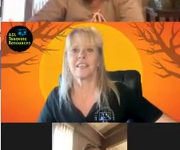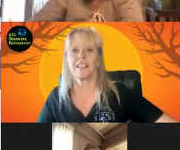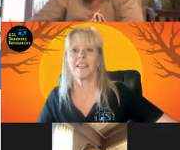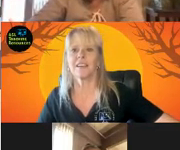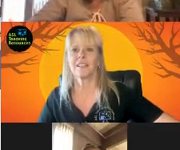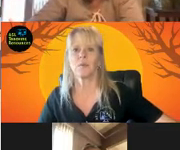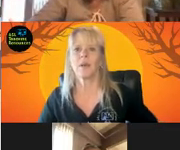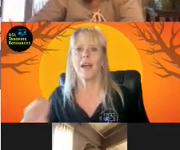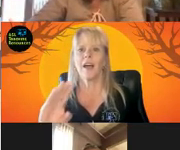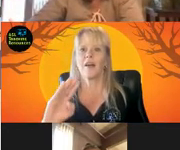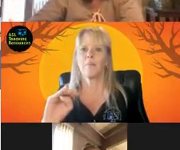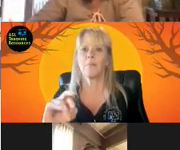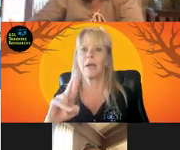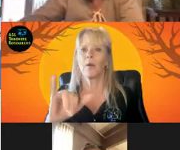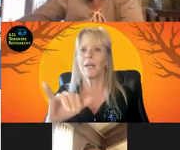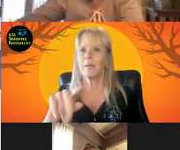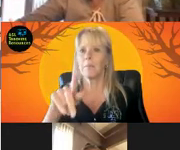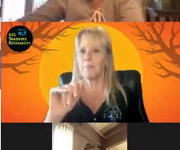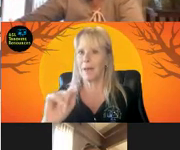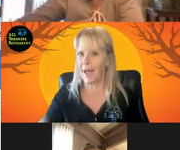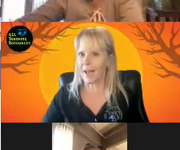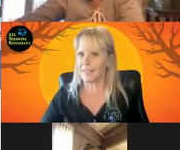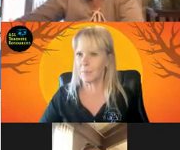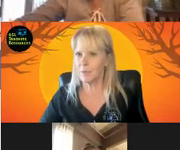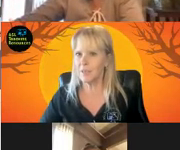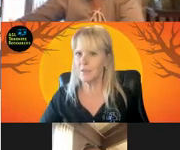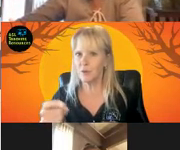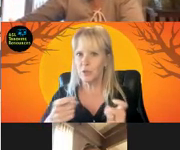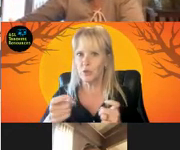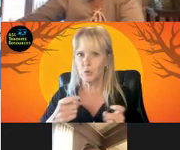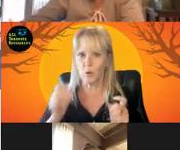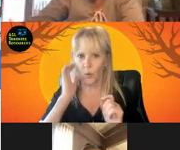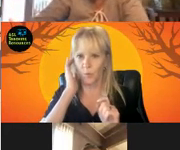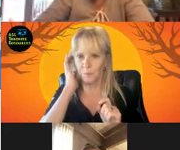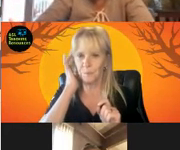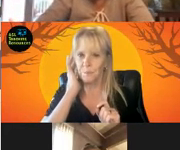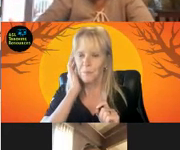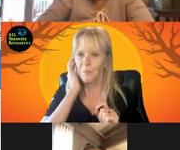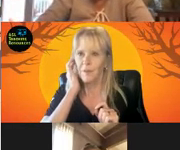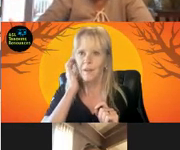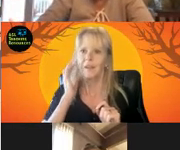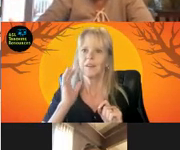Let's see. We have Mary Pat. I'm going to give you control.